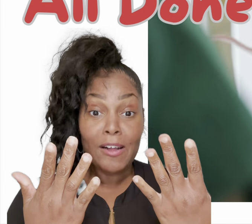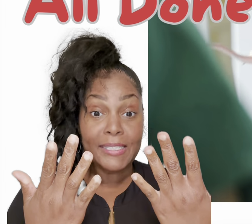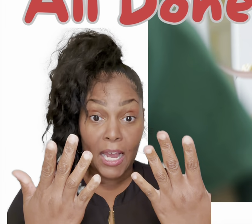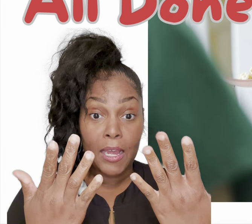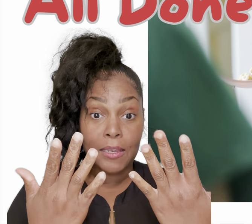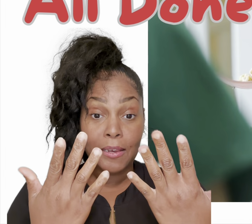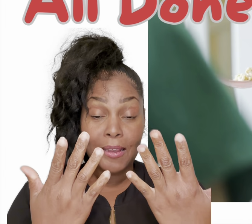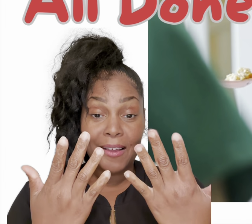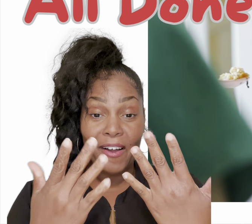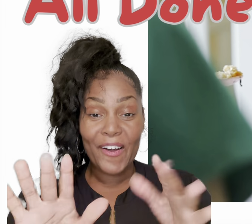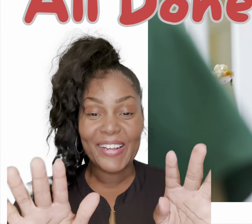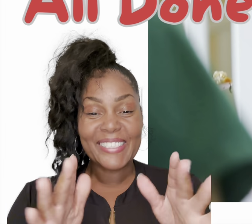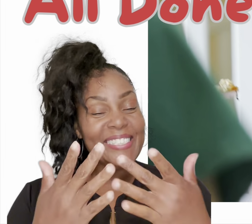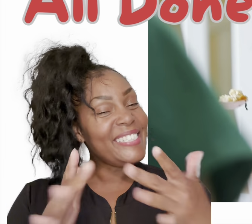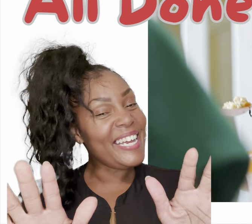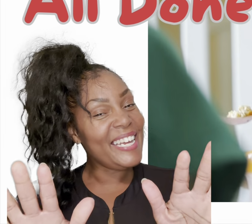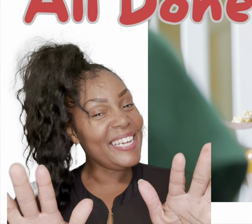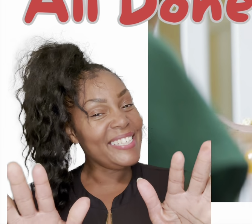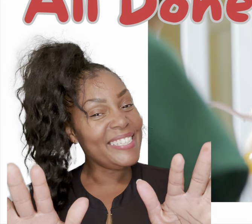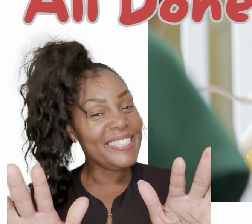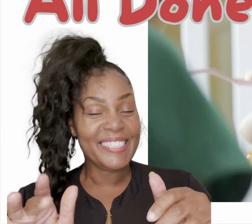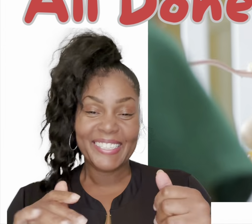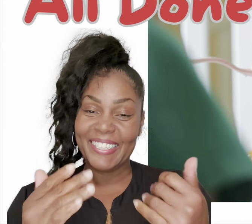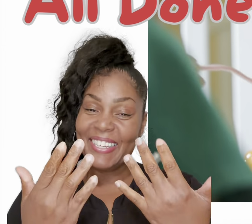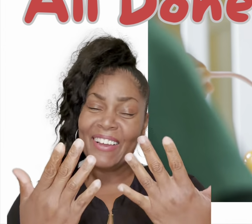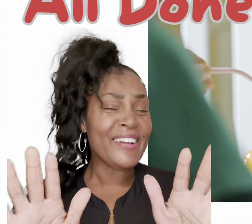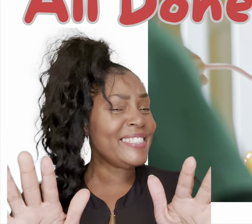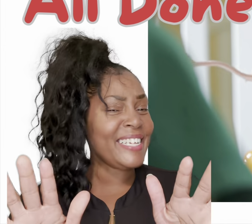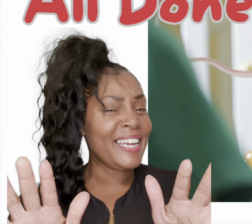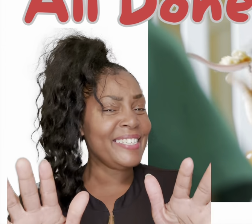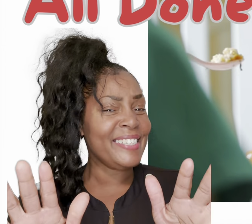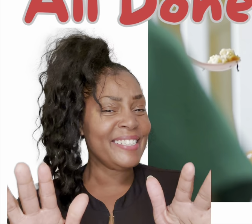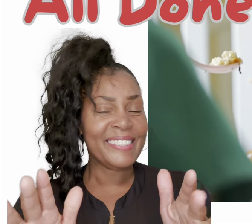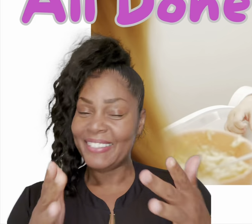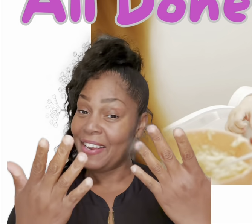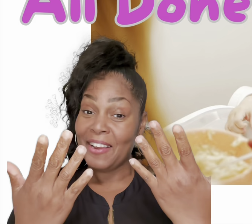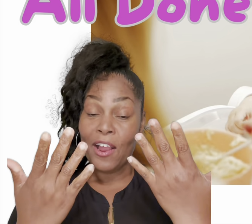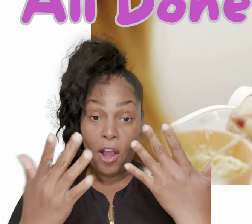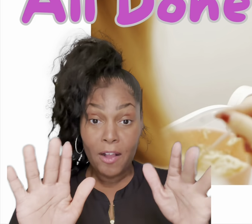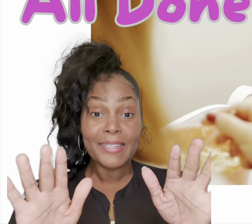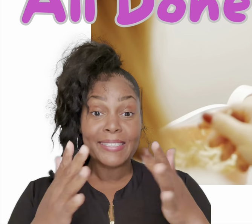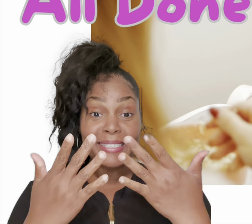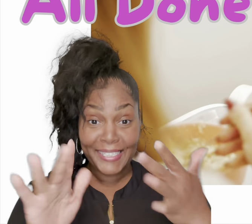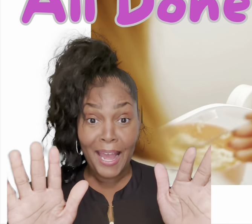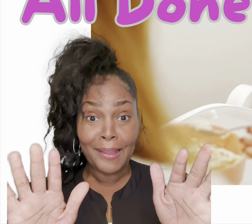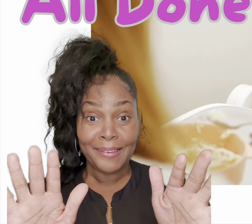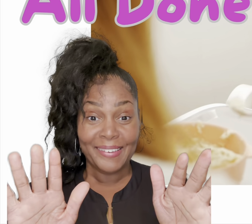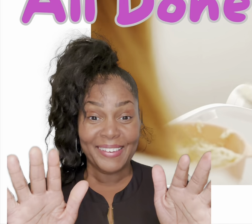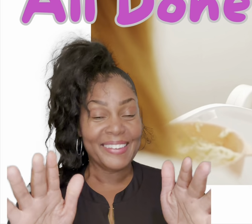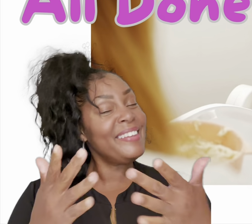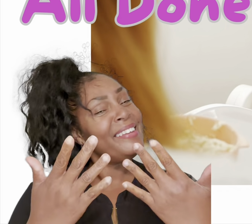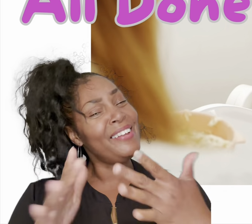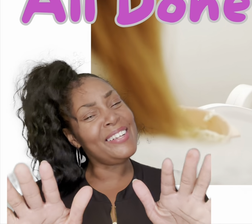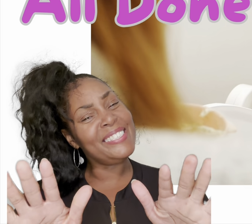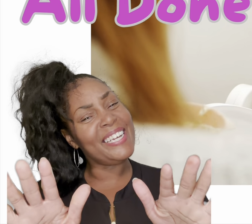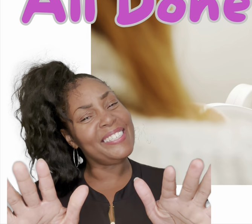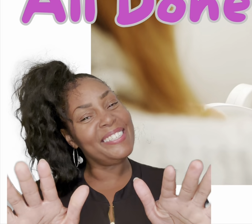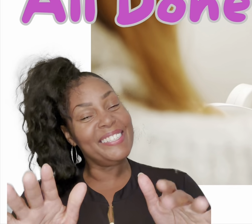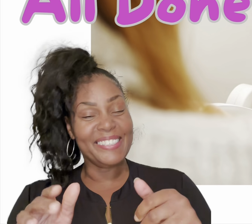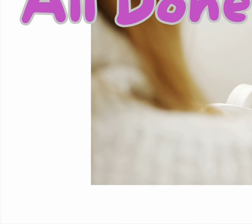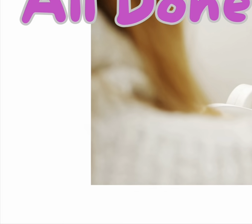You're all done, all done, all done, all done,